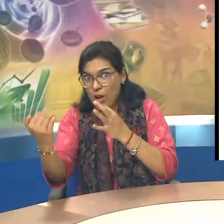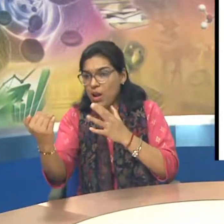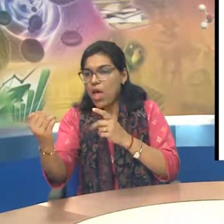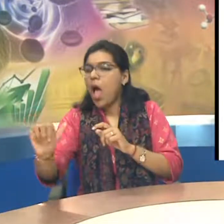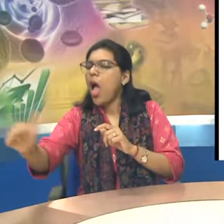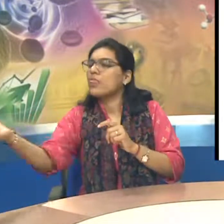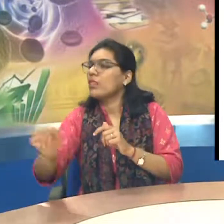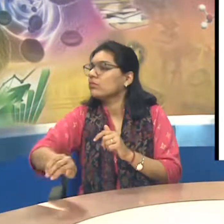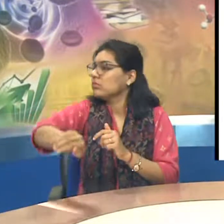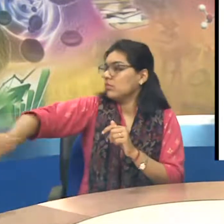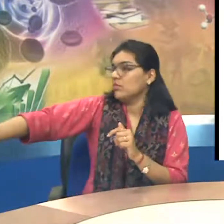message,